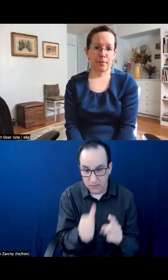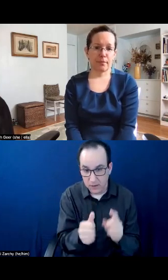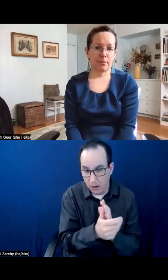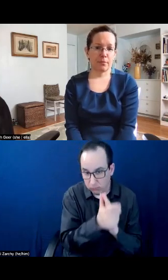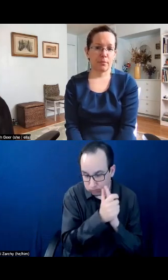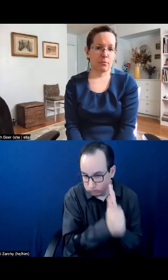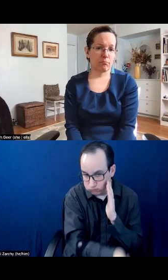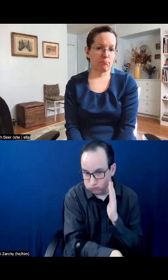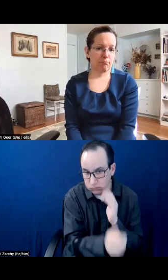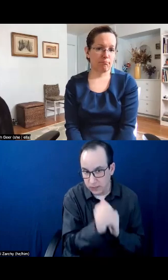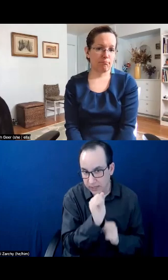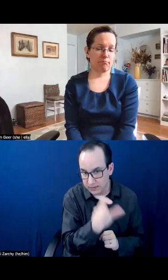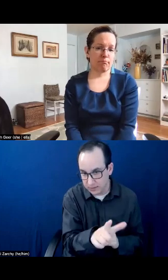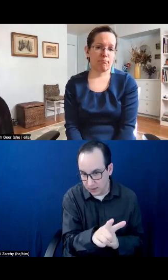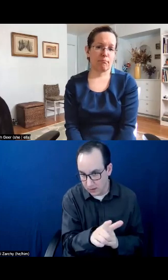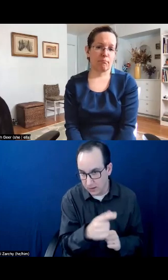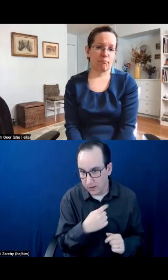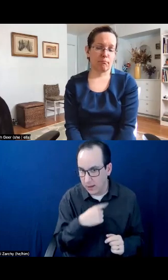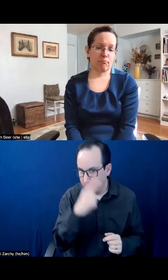more information.